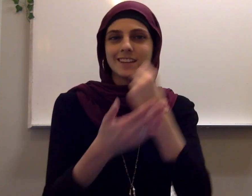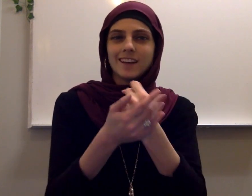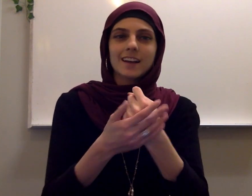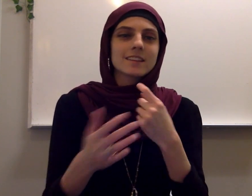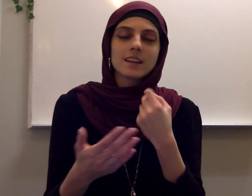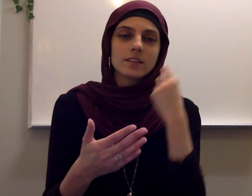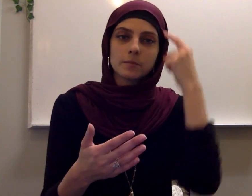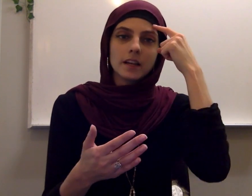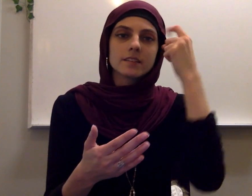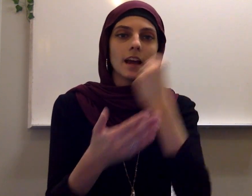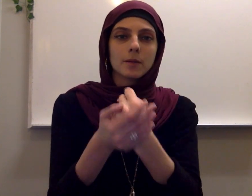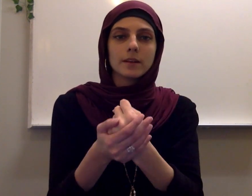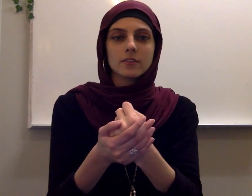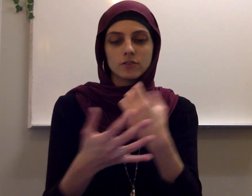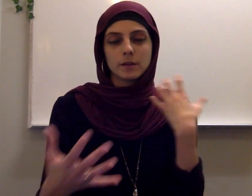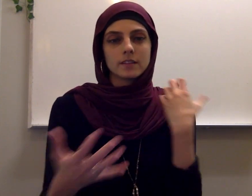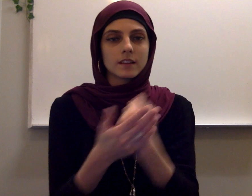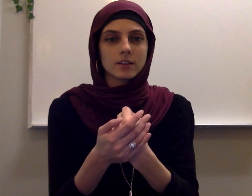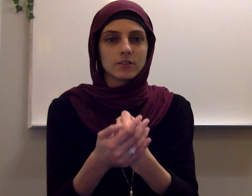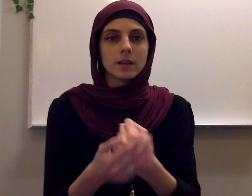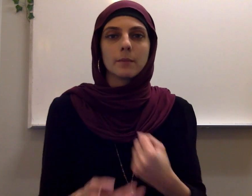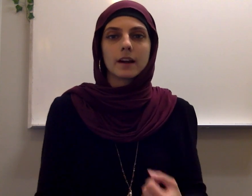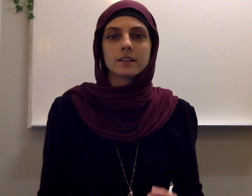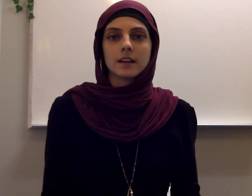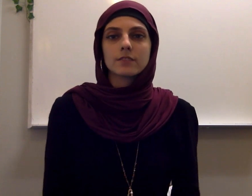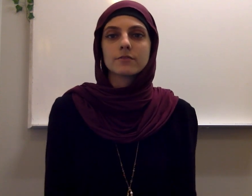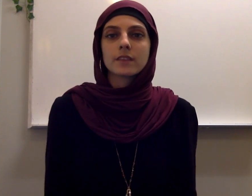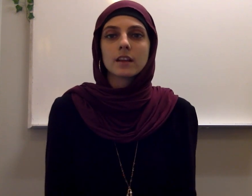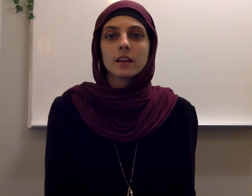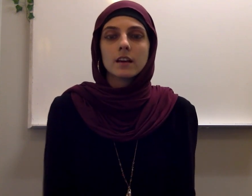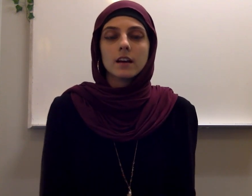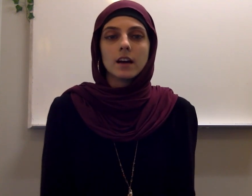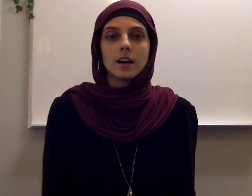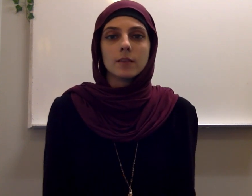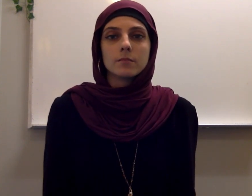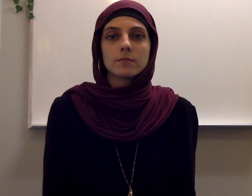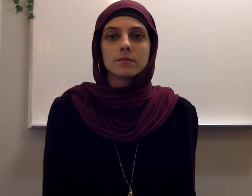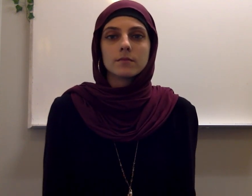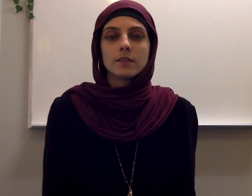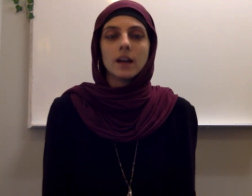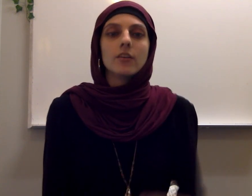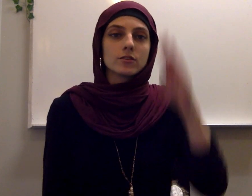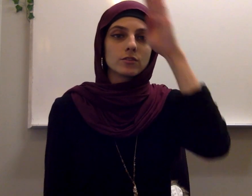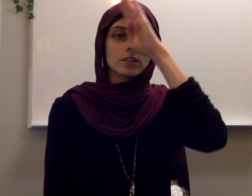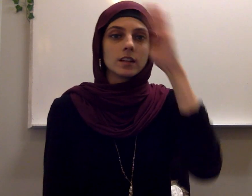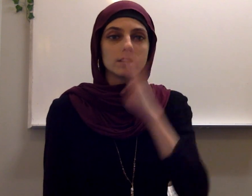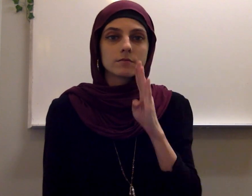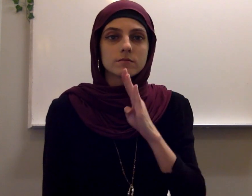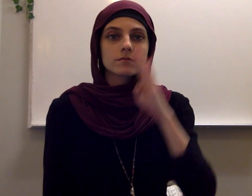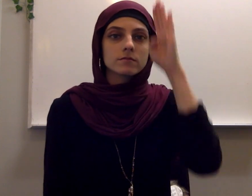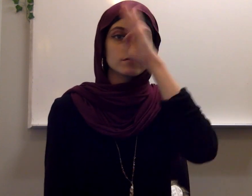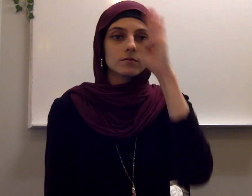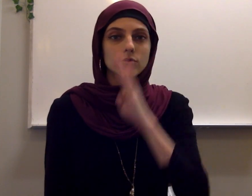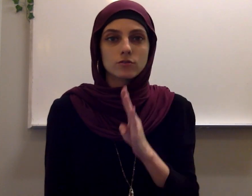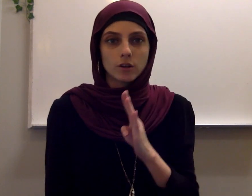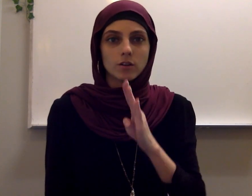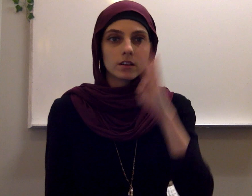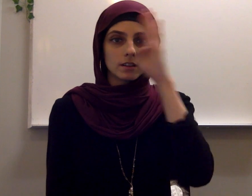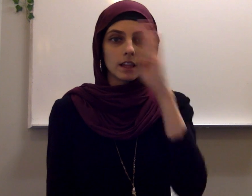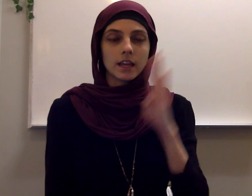Attack. This sign doesn't mean attack, but it just means that there's an impact, kind of. I've also seen stroke like that